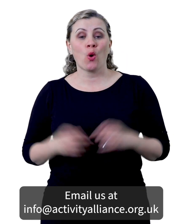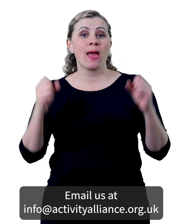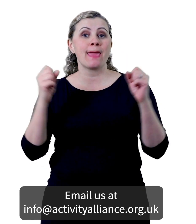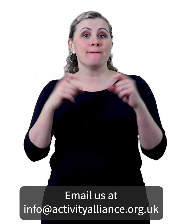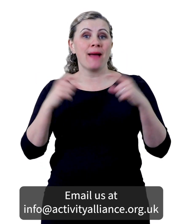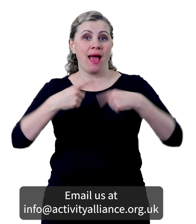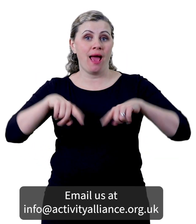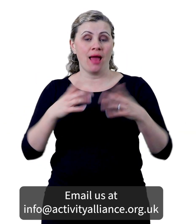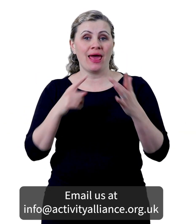Email us at